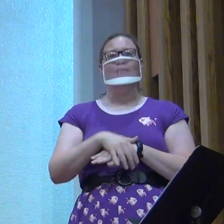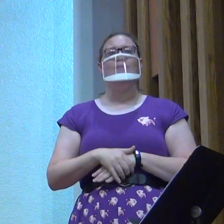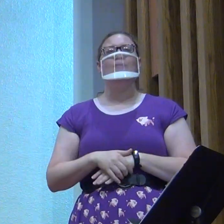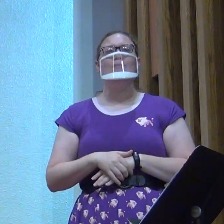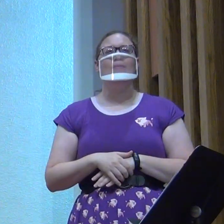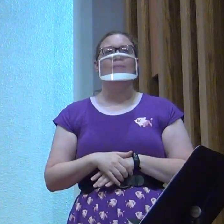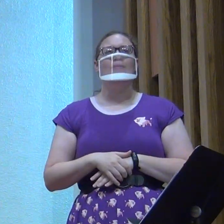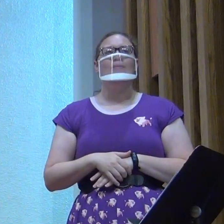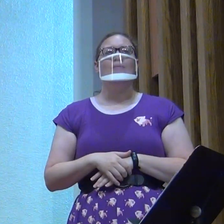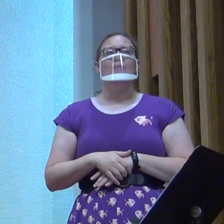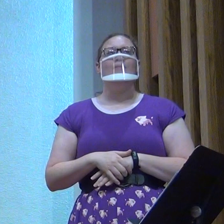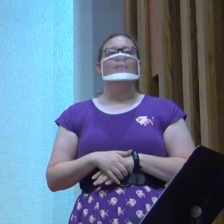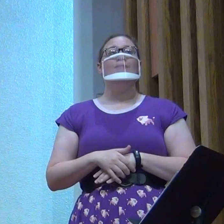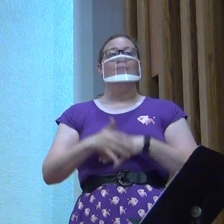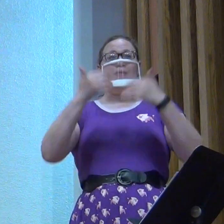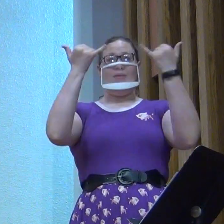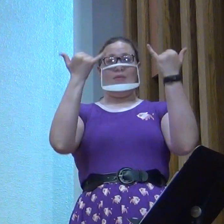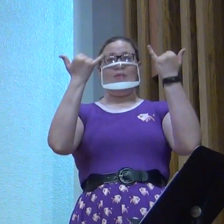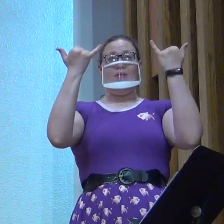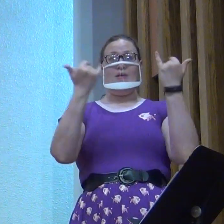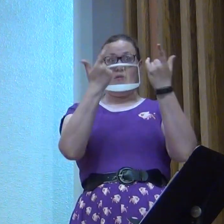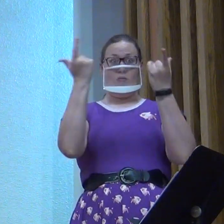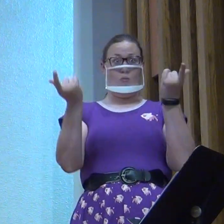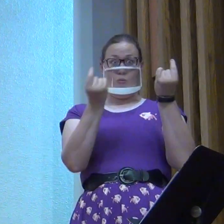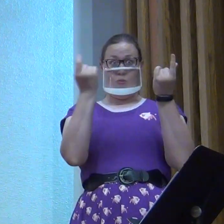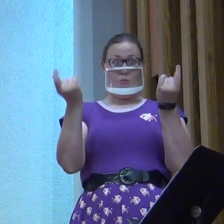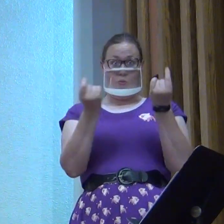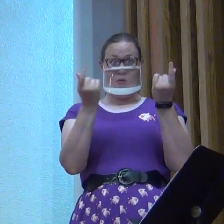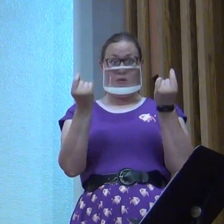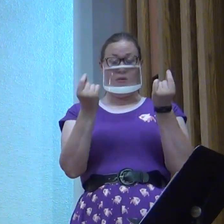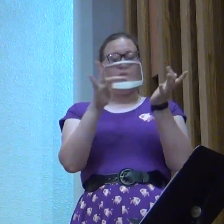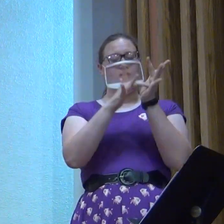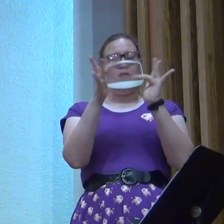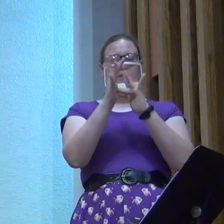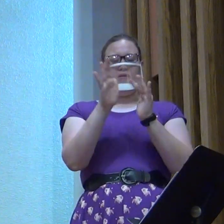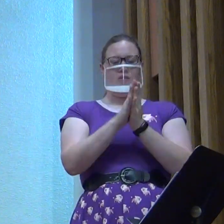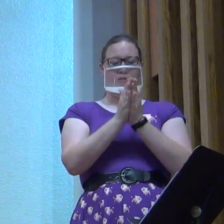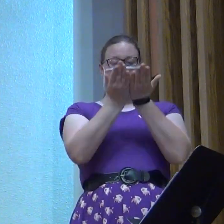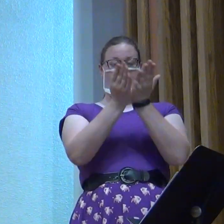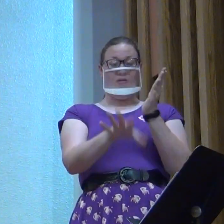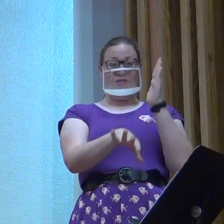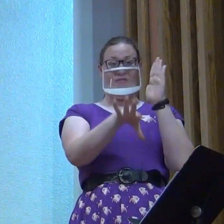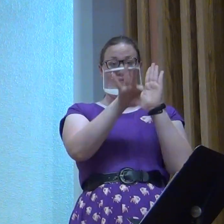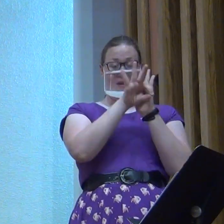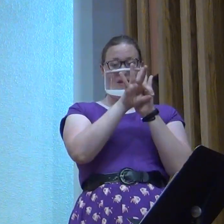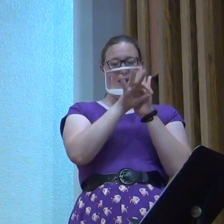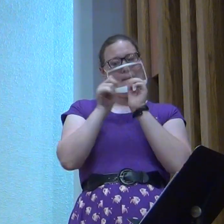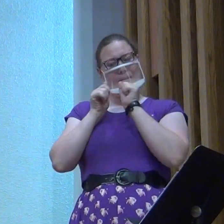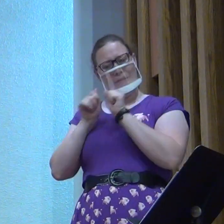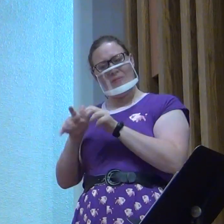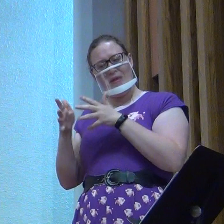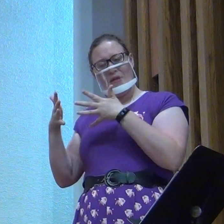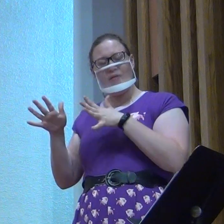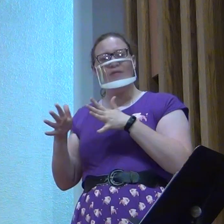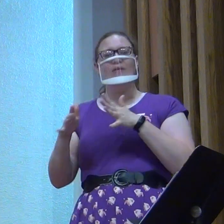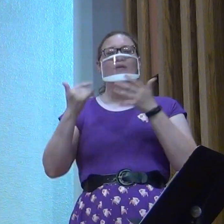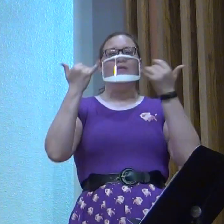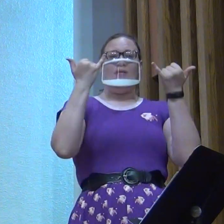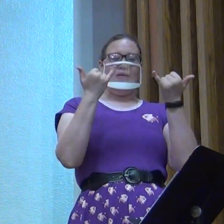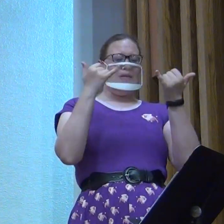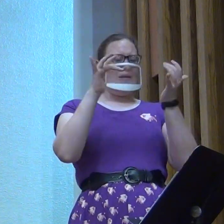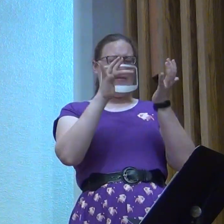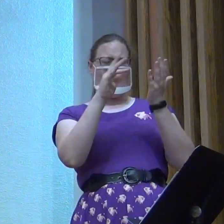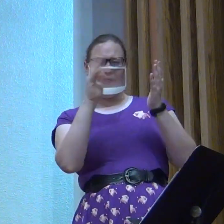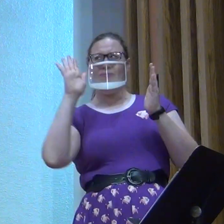We are going to take our Bibles now, having been blessed in these many ways, and turn to the Word of God.